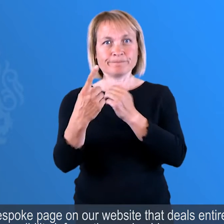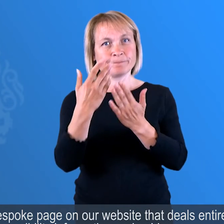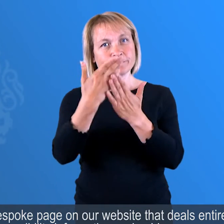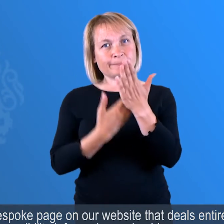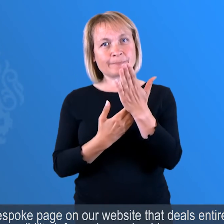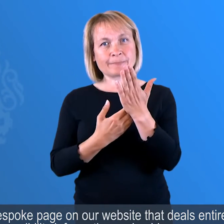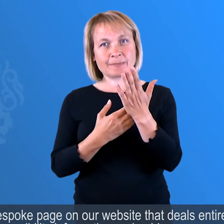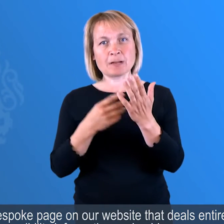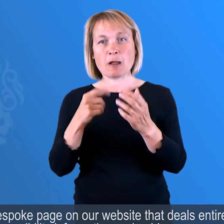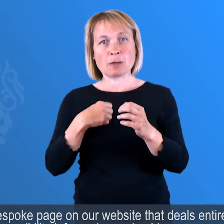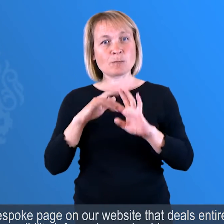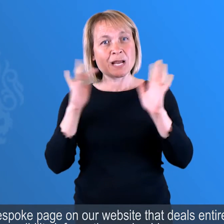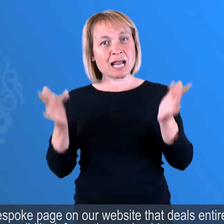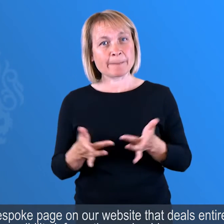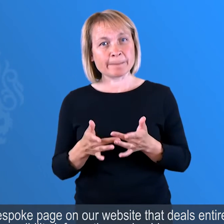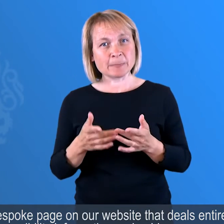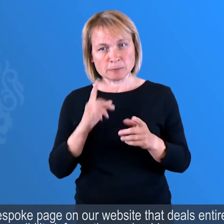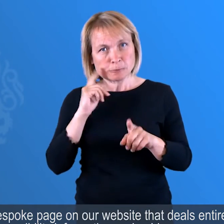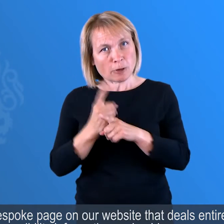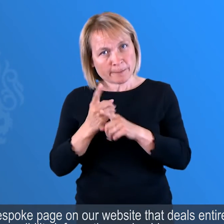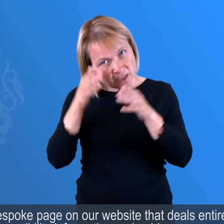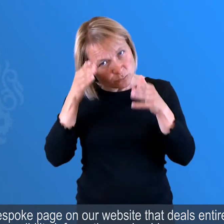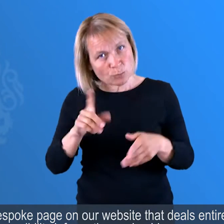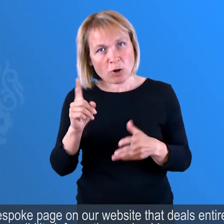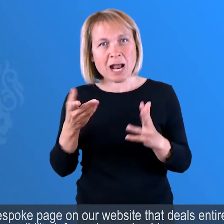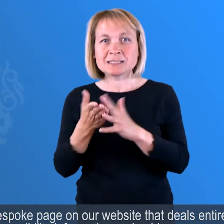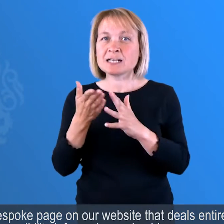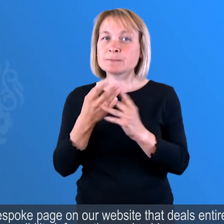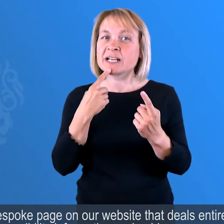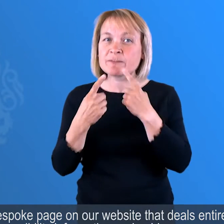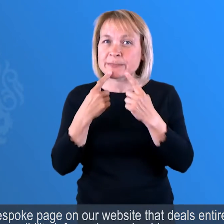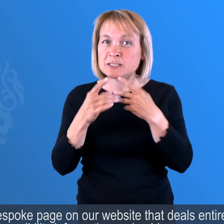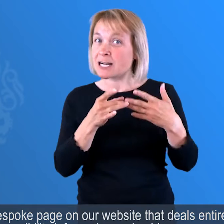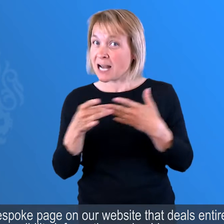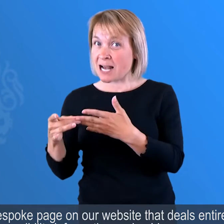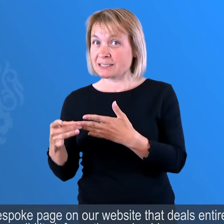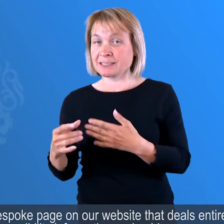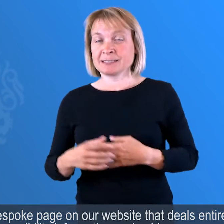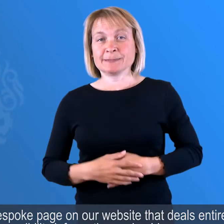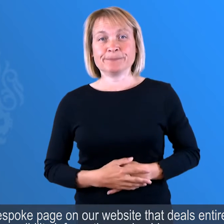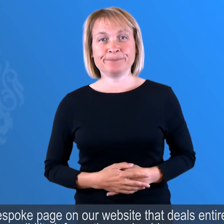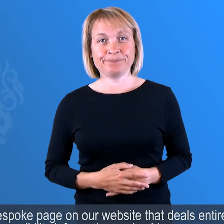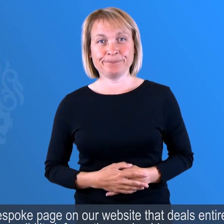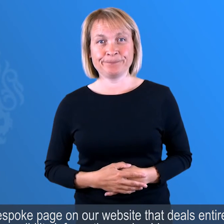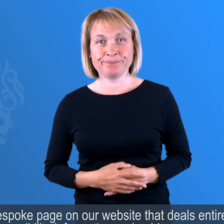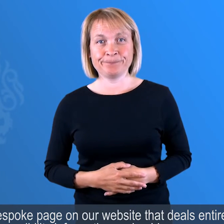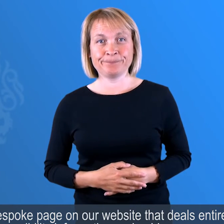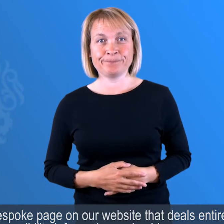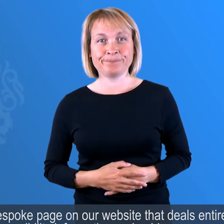To create a bespoke page on our website that deals entirely with accessibility information and guidance.